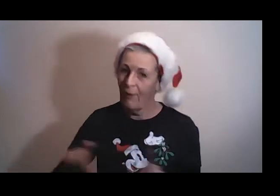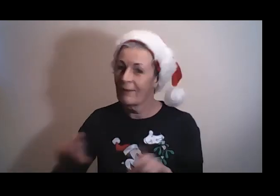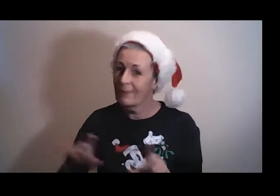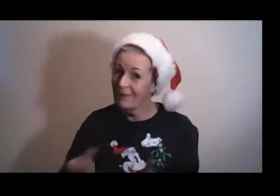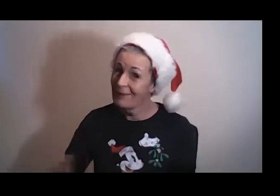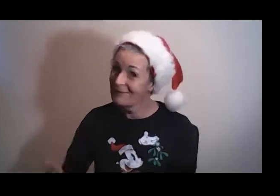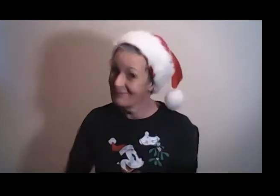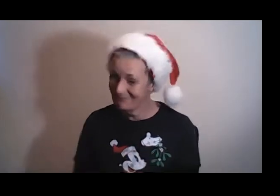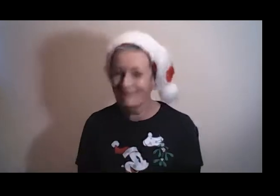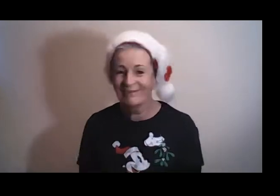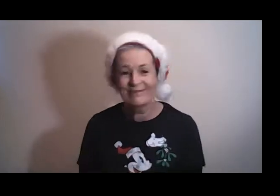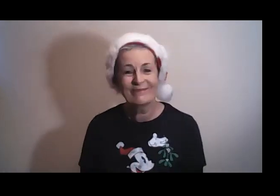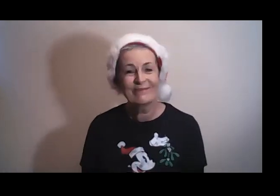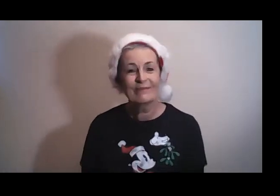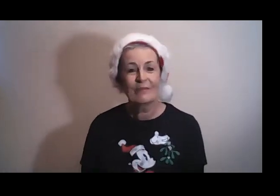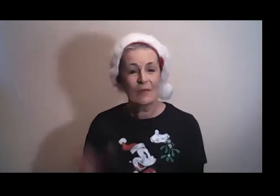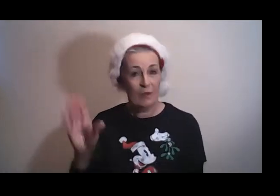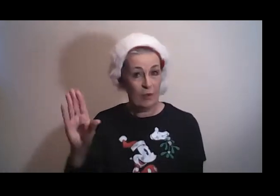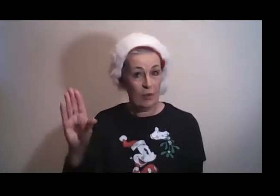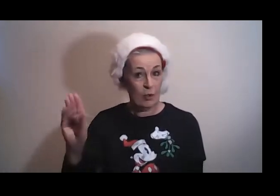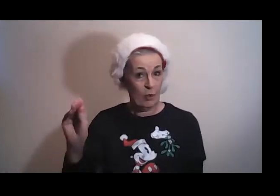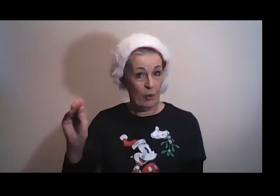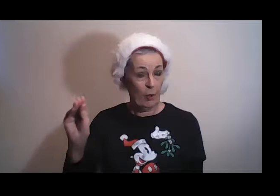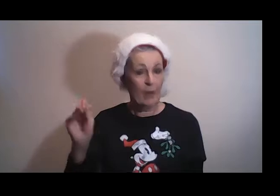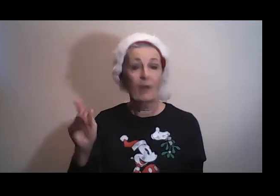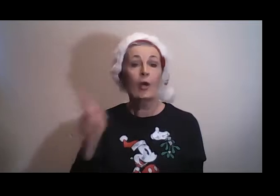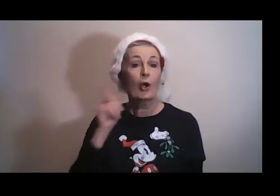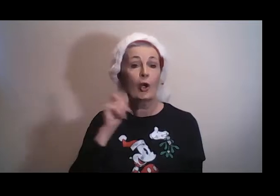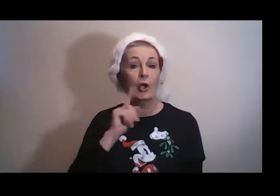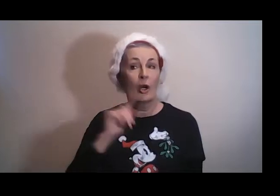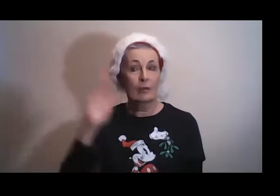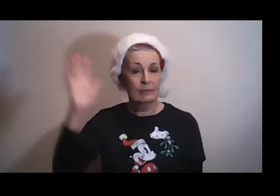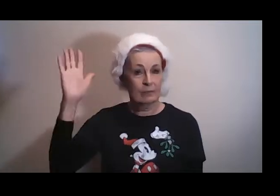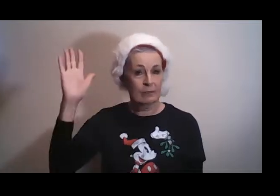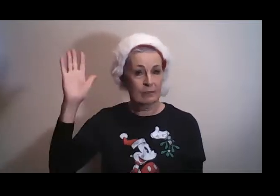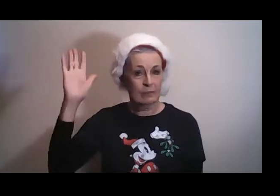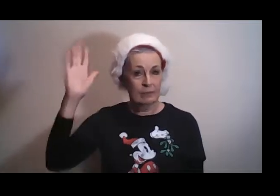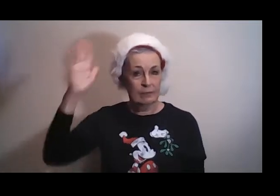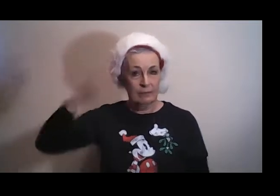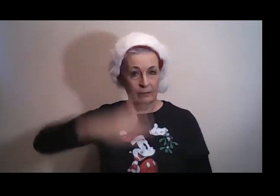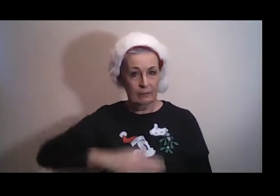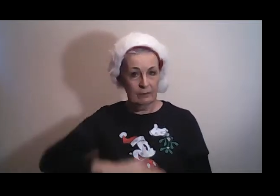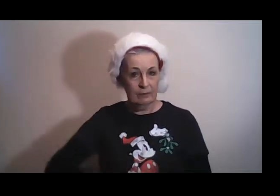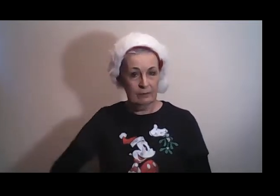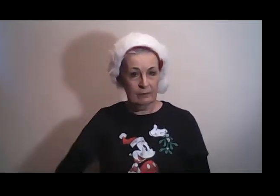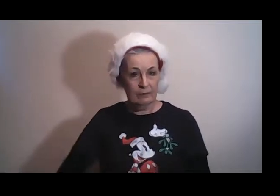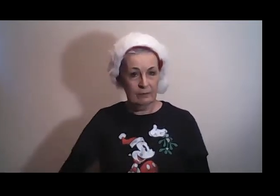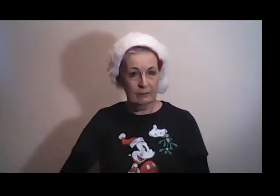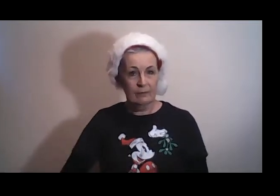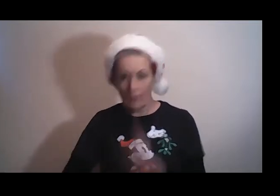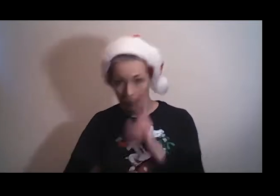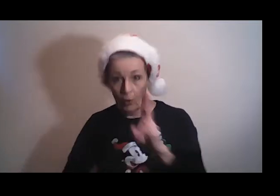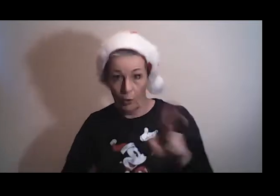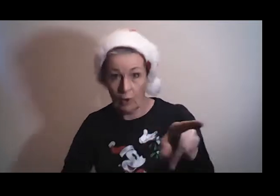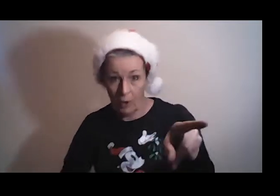And then stop with your right hand, if you're a girl, on your lower belly, below your belly button. Your top hand, your left hand